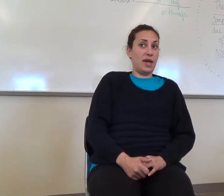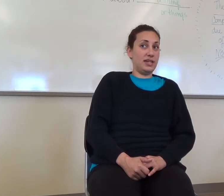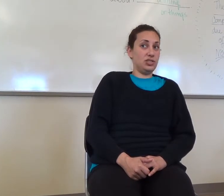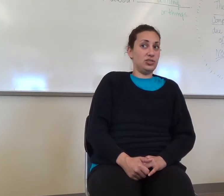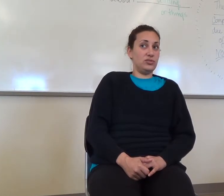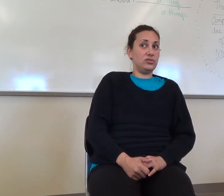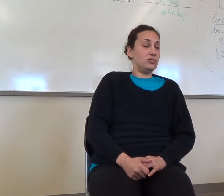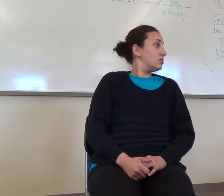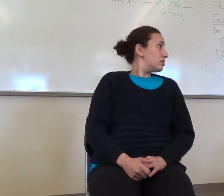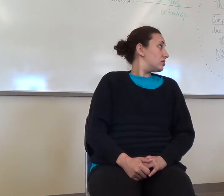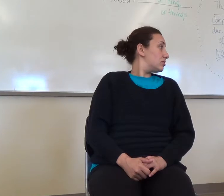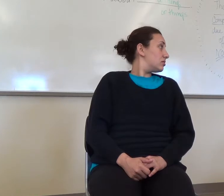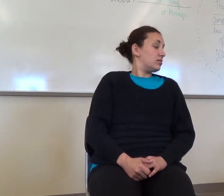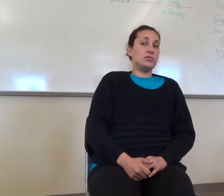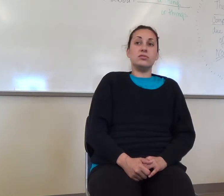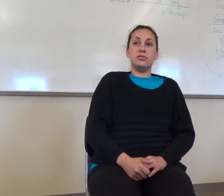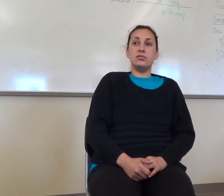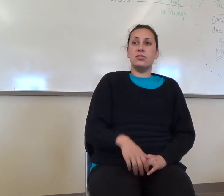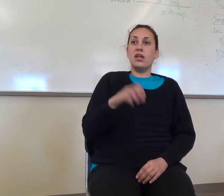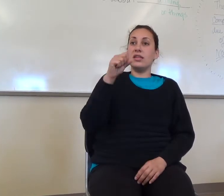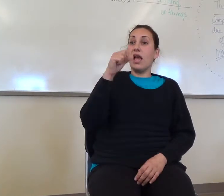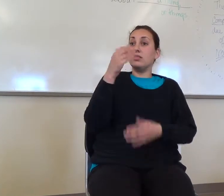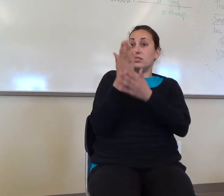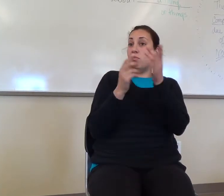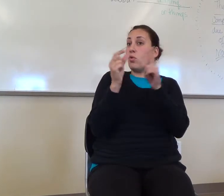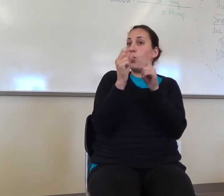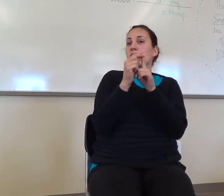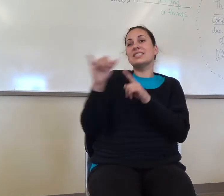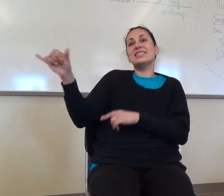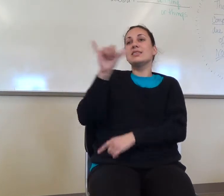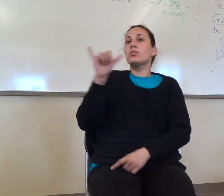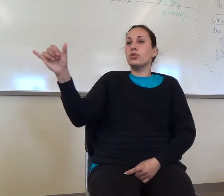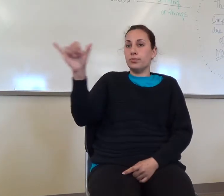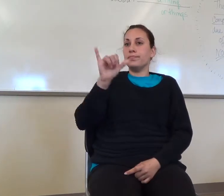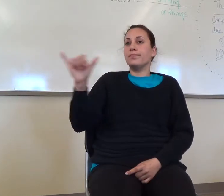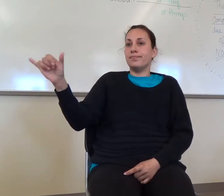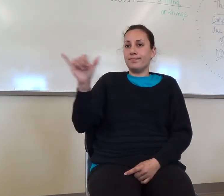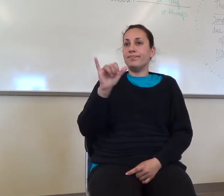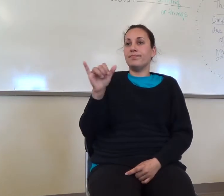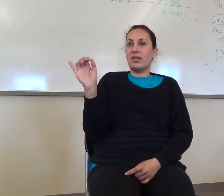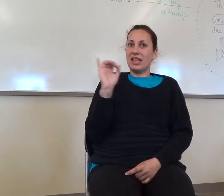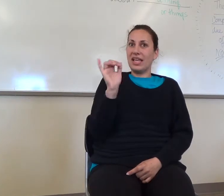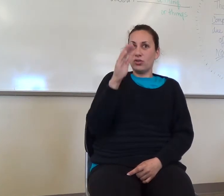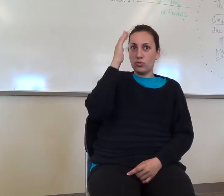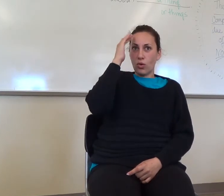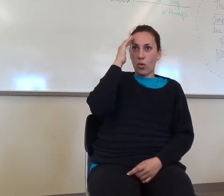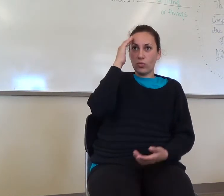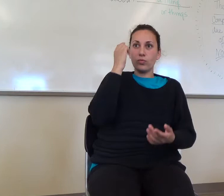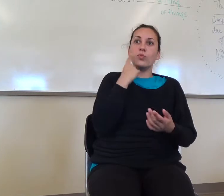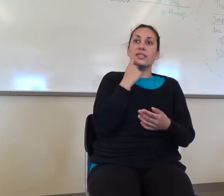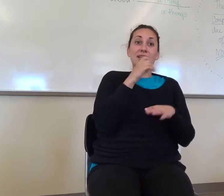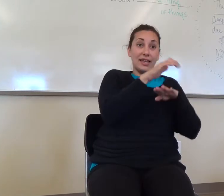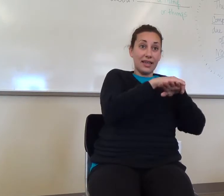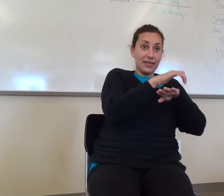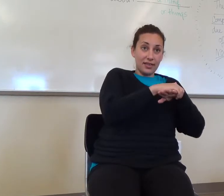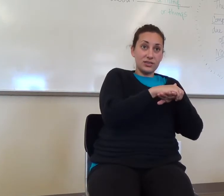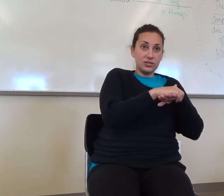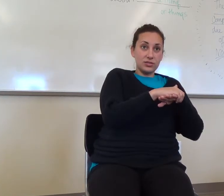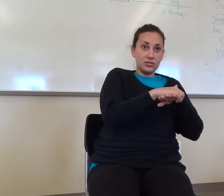Spanish. Some of the words are very similar because just like we've been talking about with English, they all come from